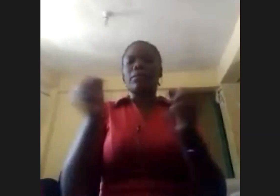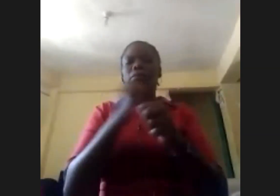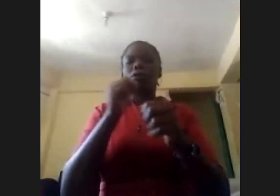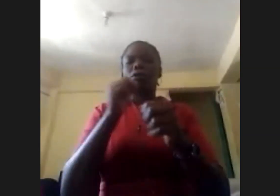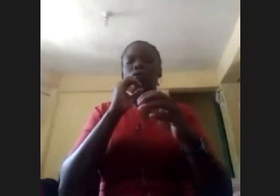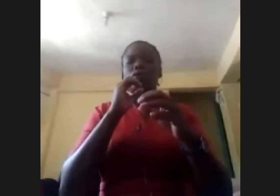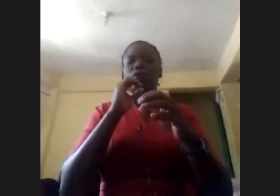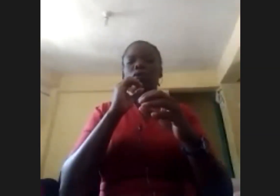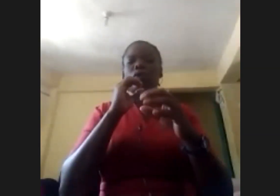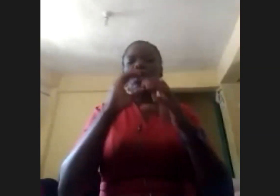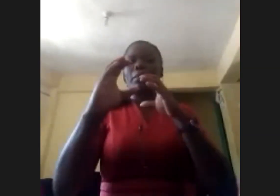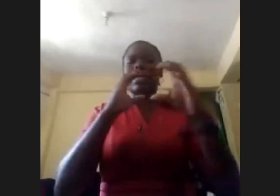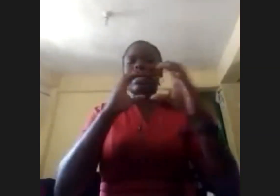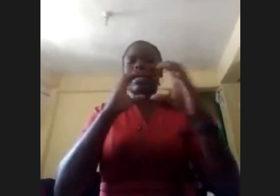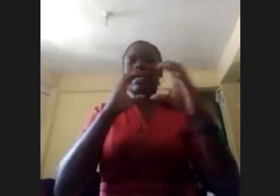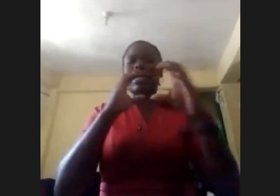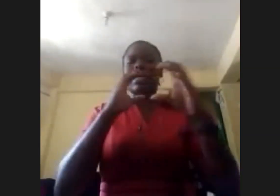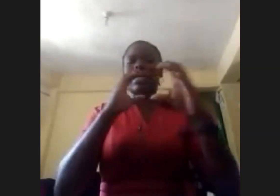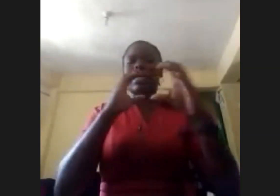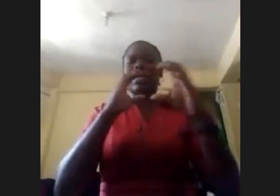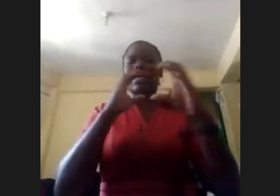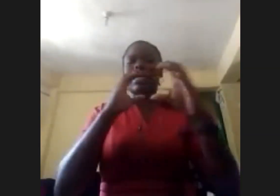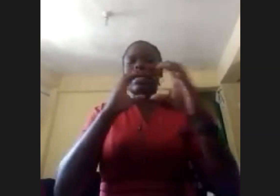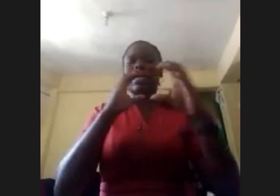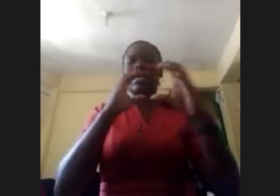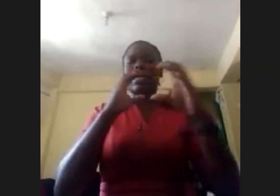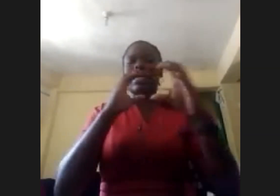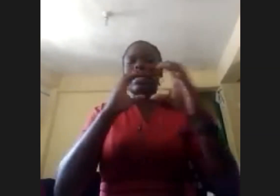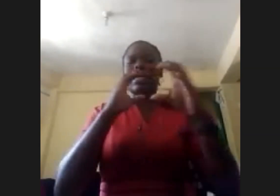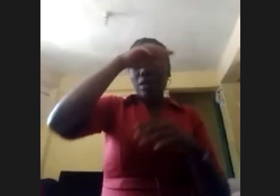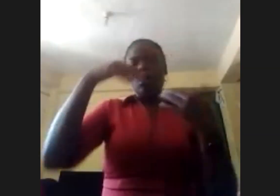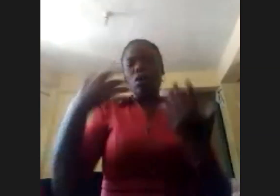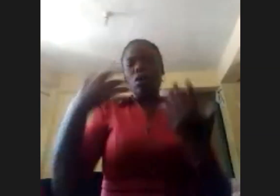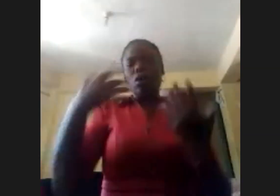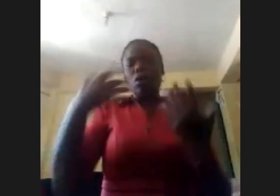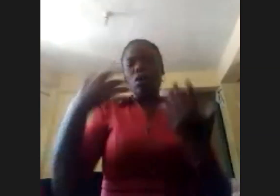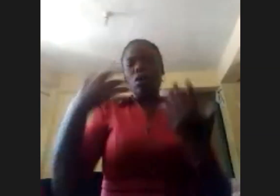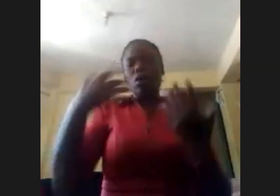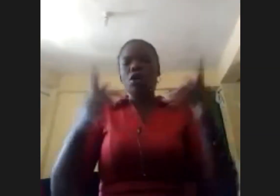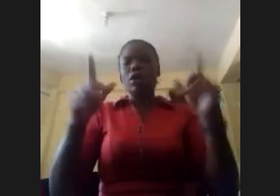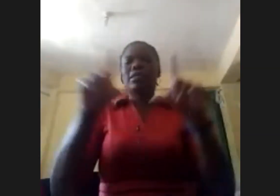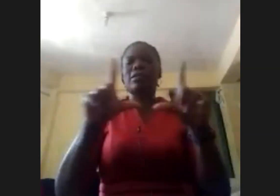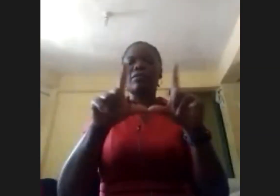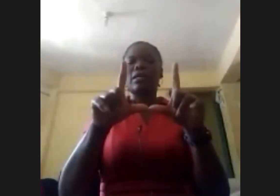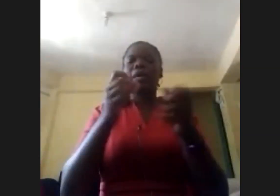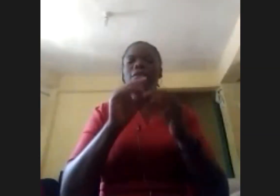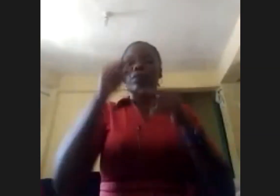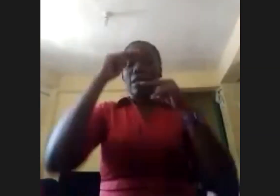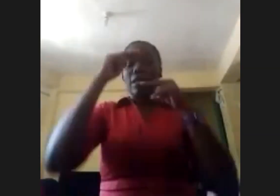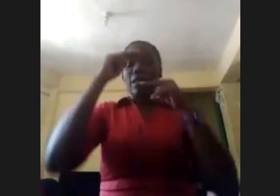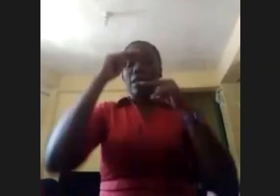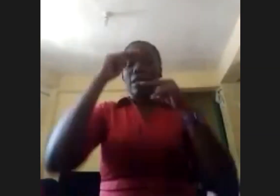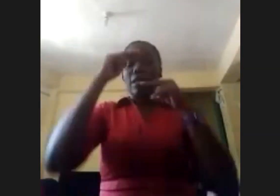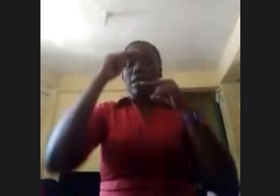your degree or your diplomas or certificates or whatever level you're training at. If you're in high school, again the same thing.